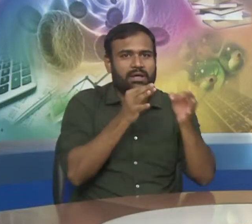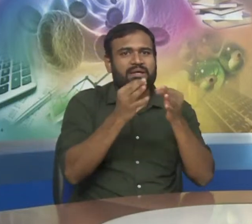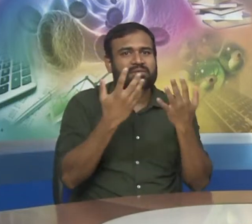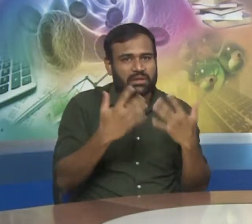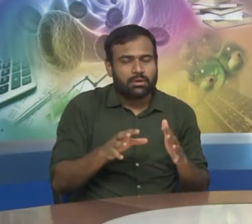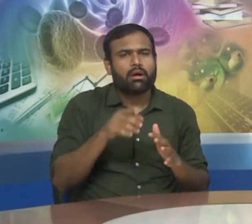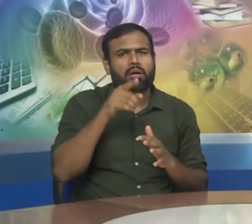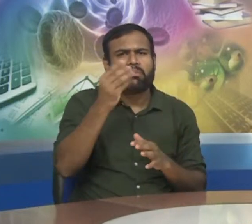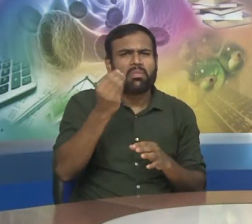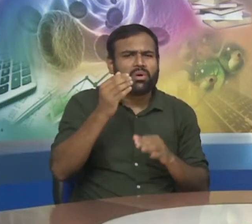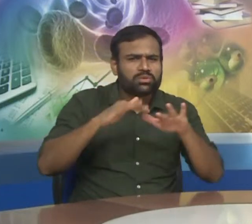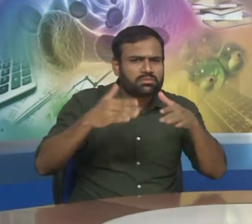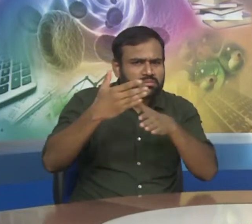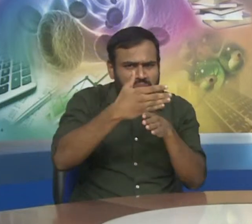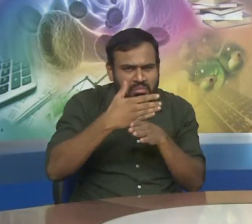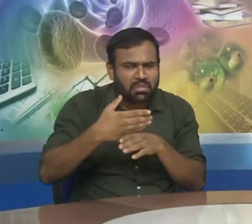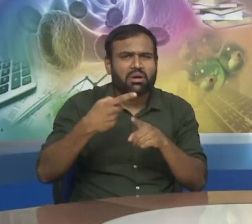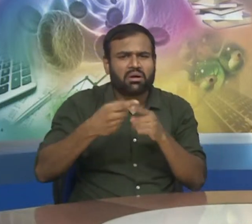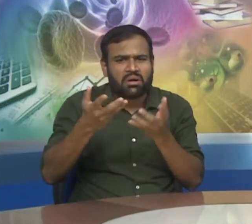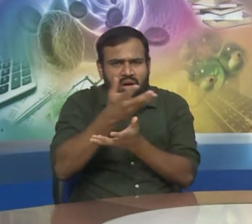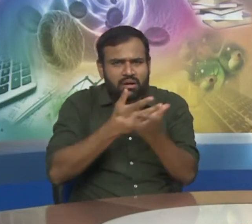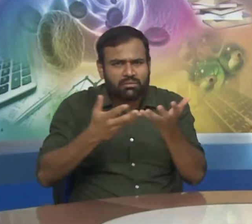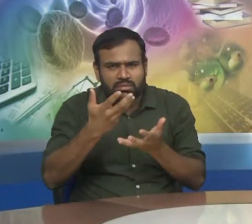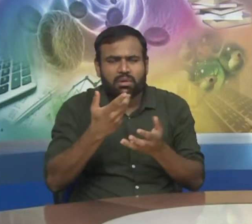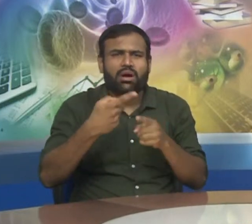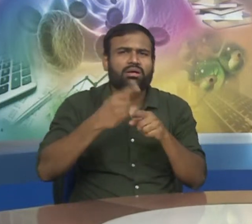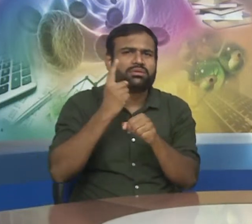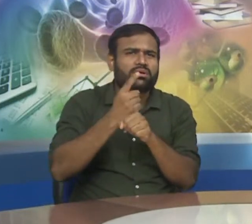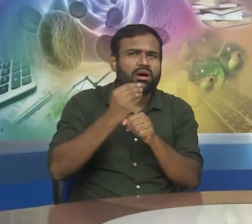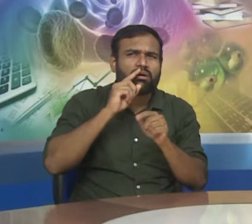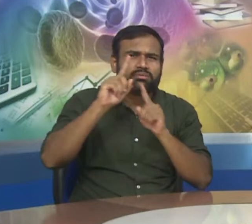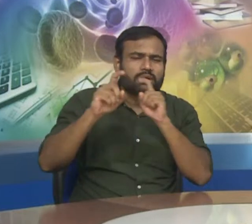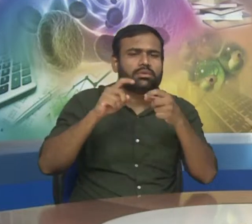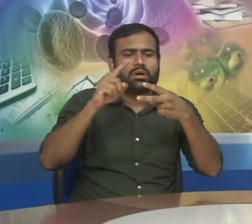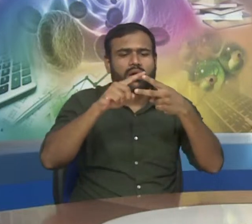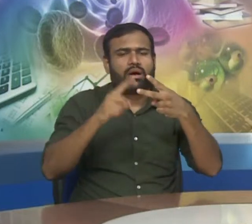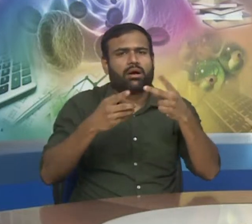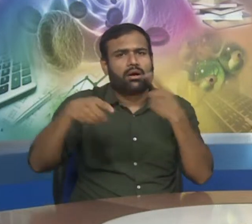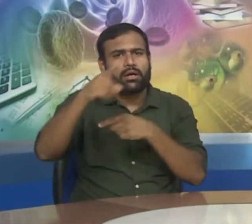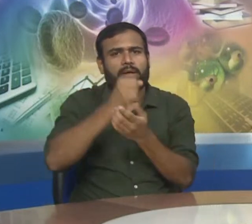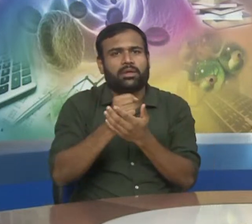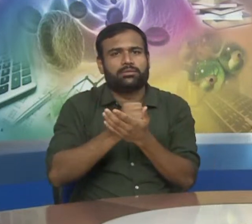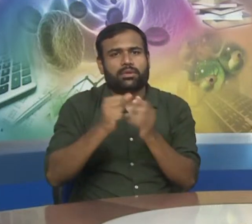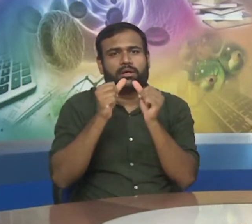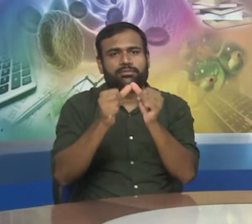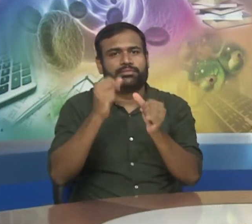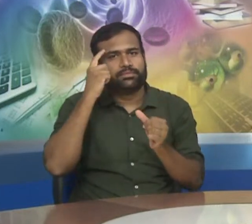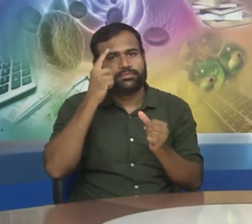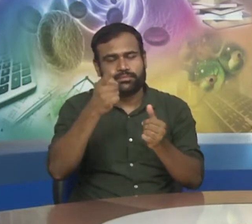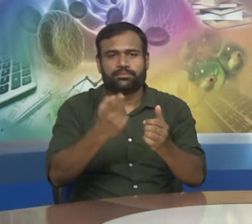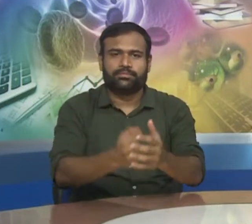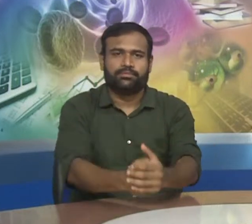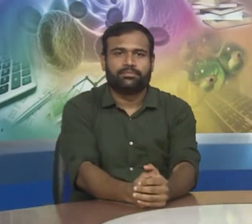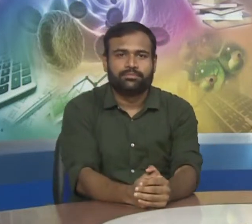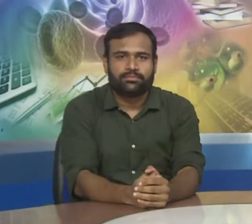So you can go through the video again and discuss with your friends to find out the answer. So this is for